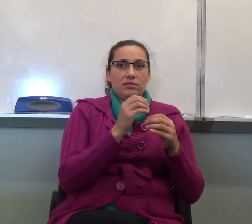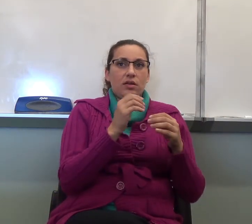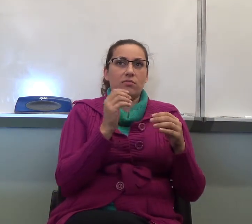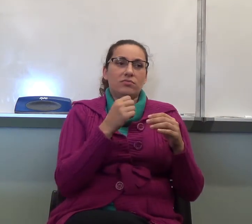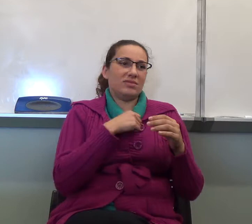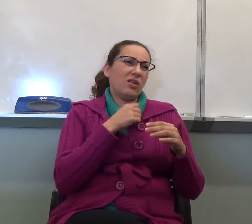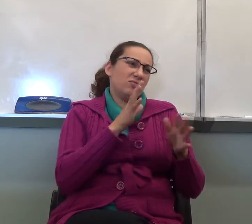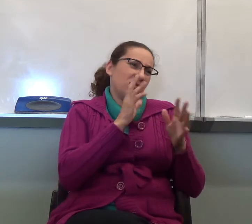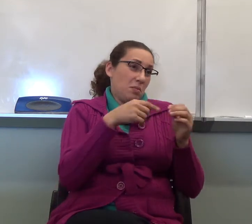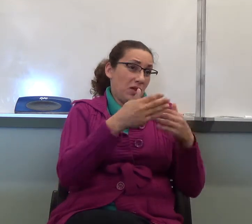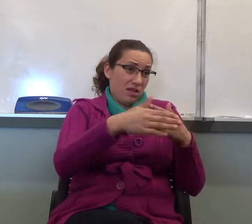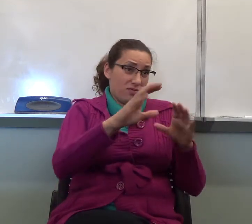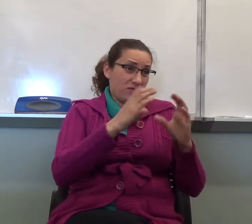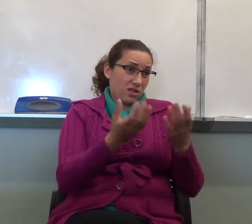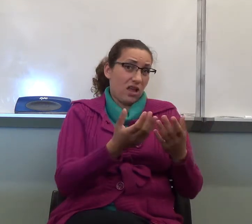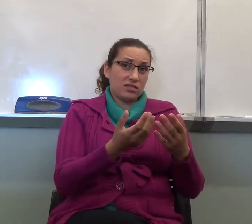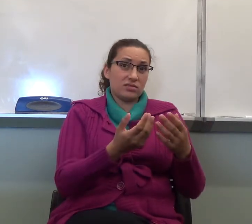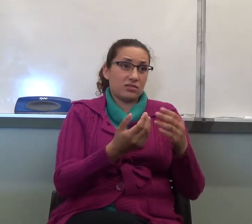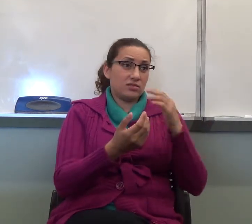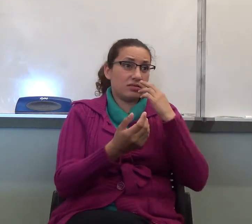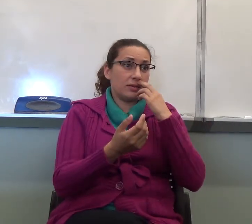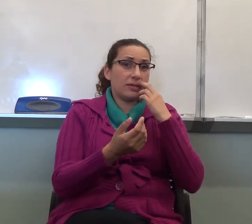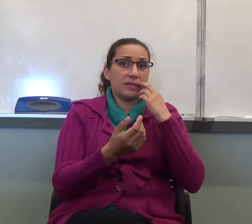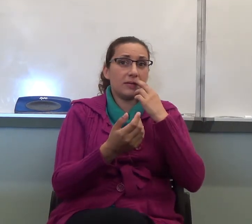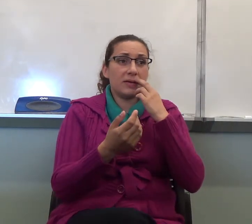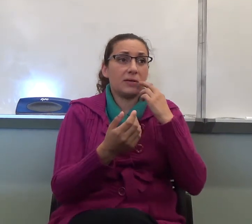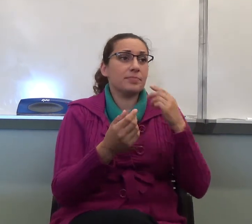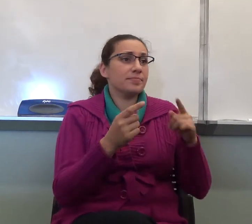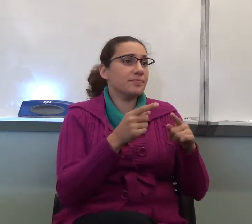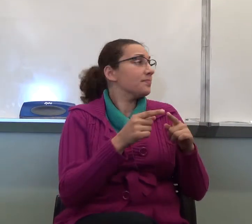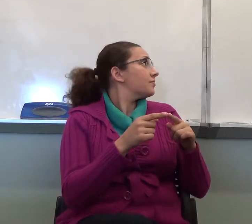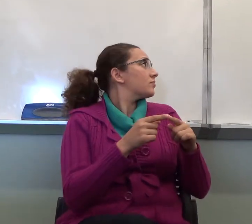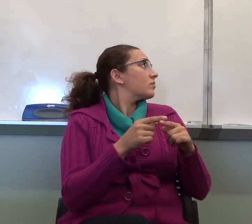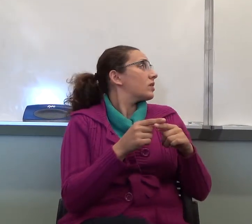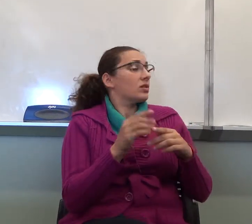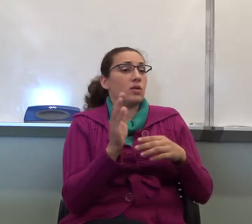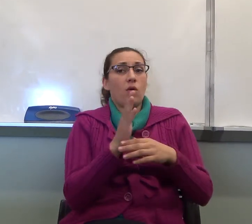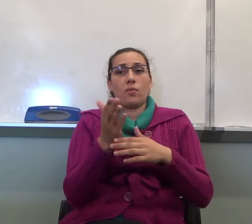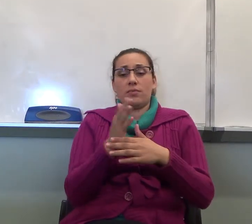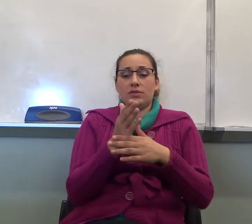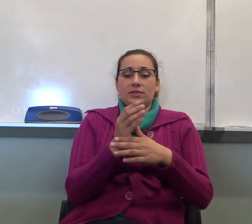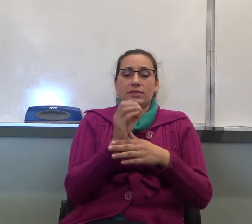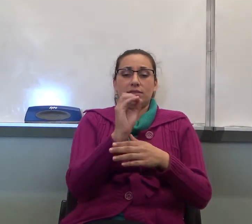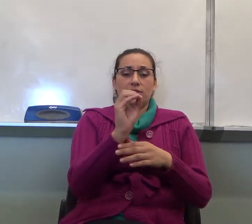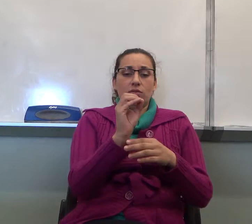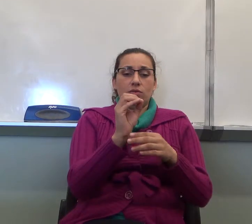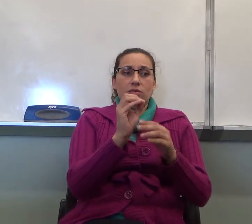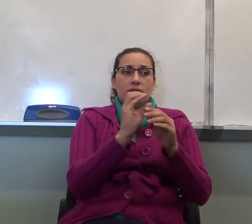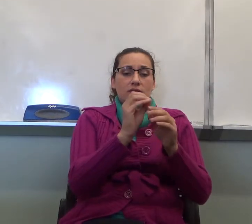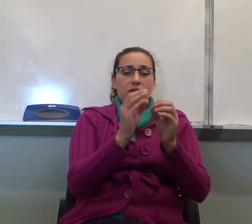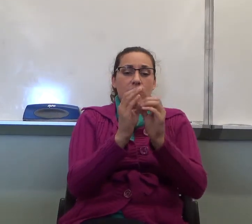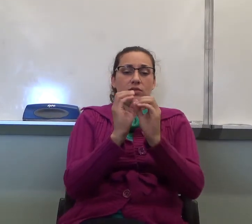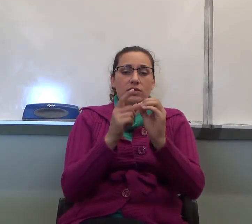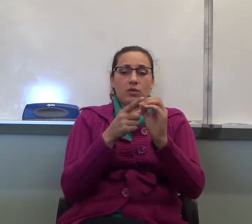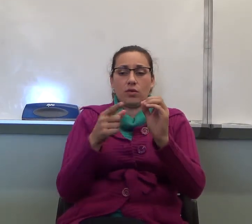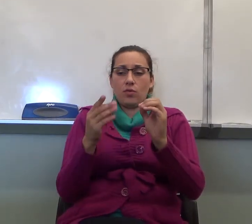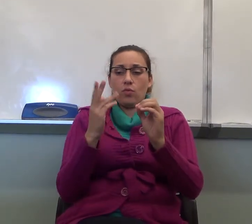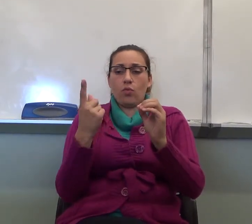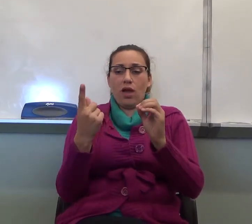line, this one. In other words, this distance between 0 and 1 is the same as the distance between 1 and 2, and so forth. You don't change the